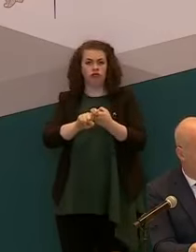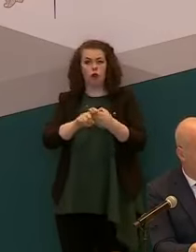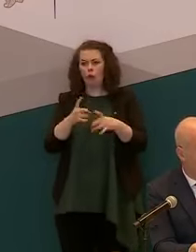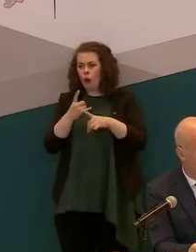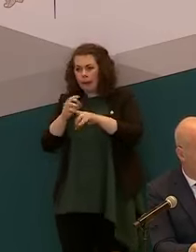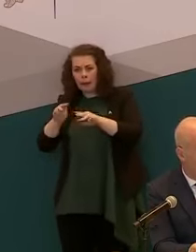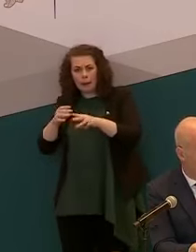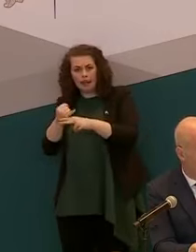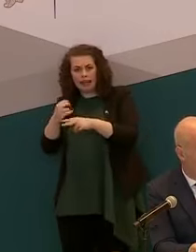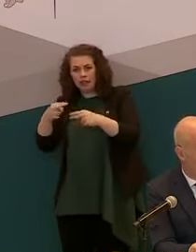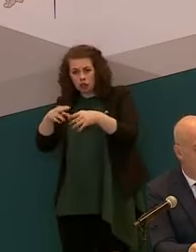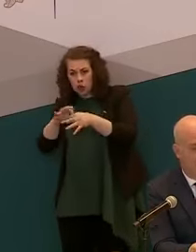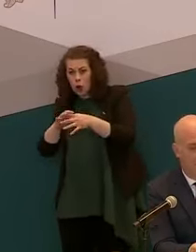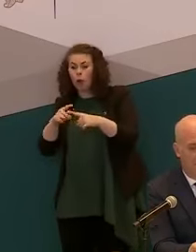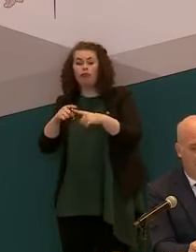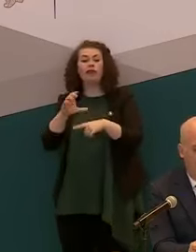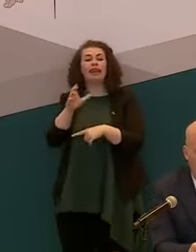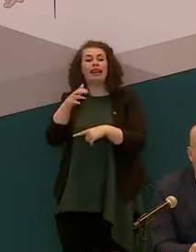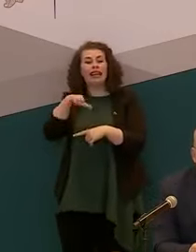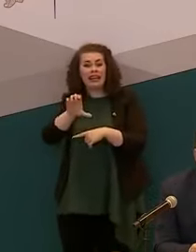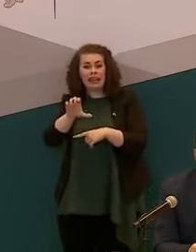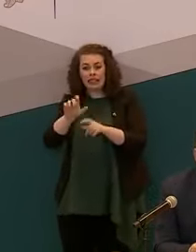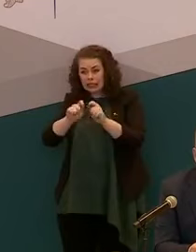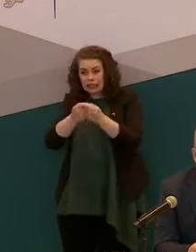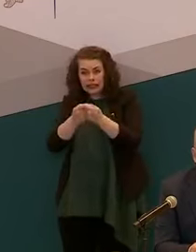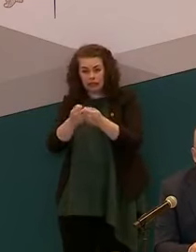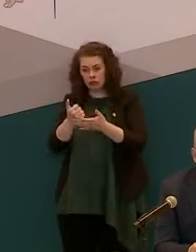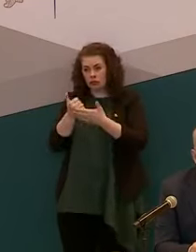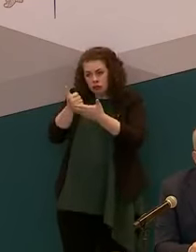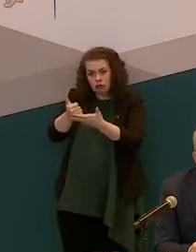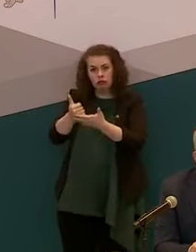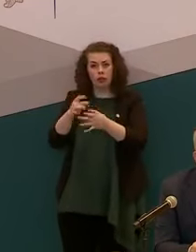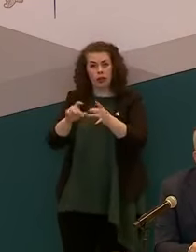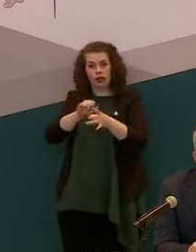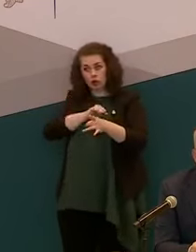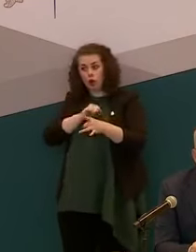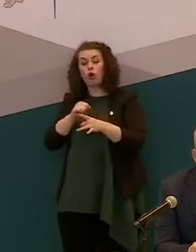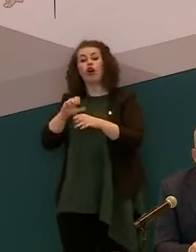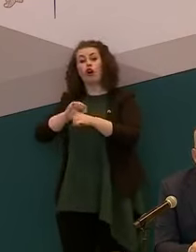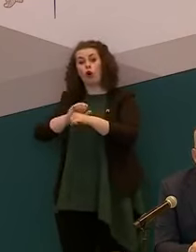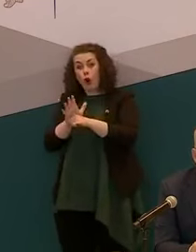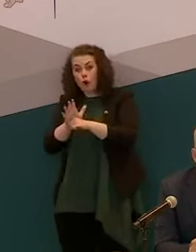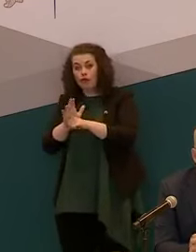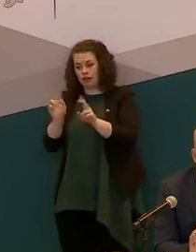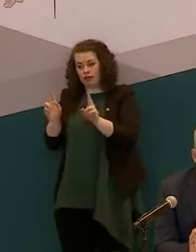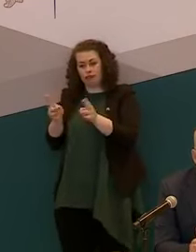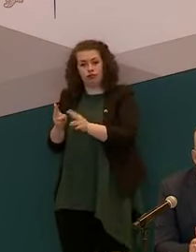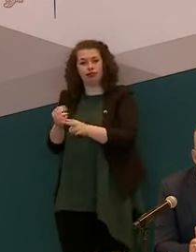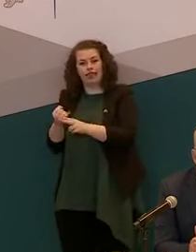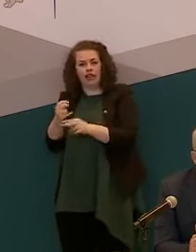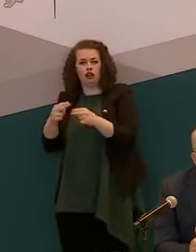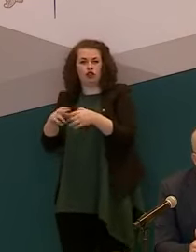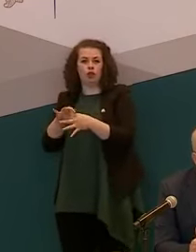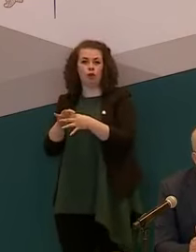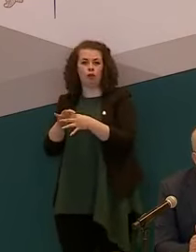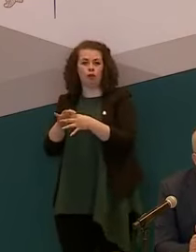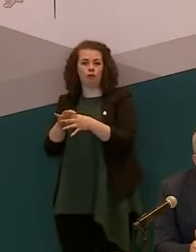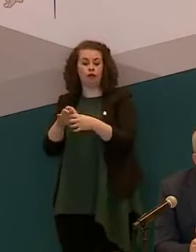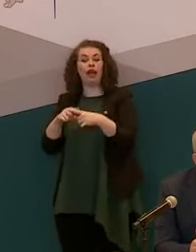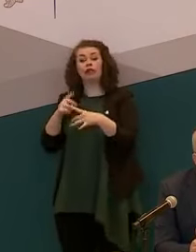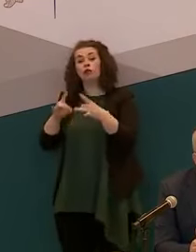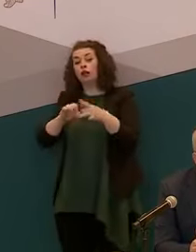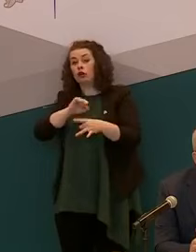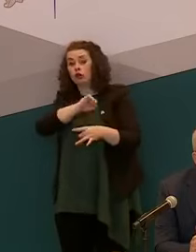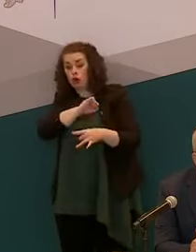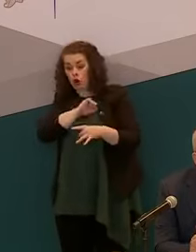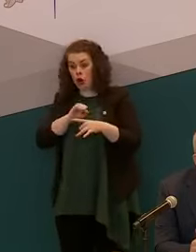are involved with the nursing homes in trying to help those to limit the impact of this infection, and primarily to prevent the transmission of